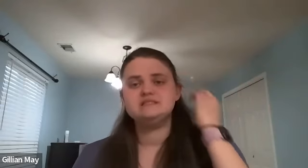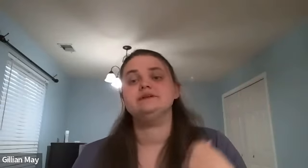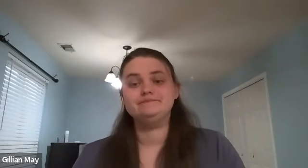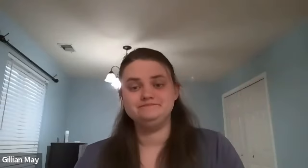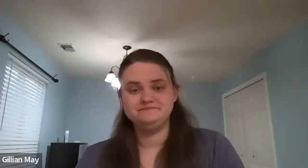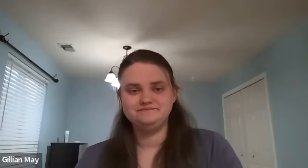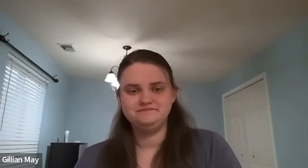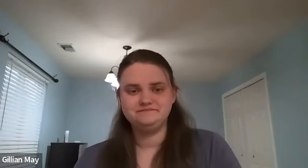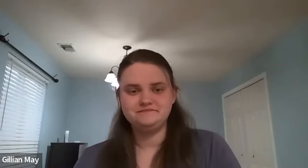accepted.